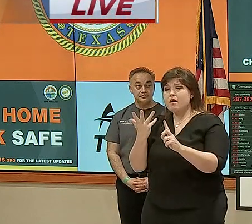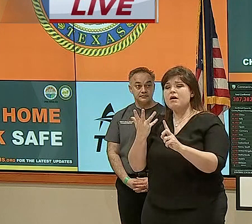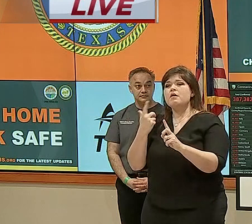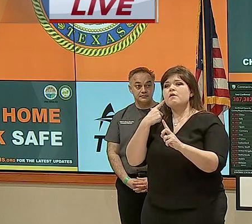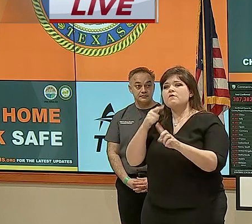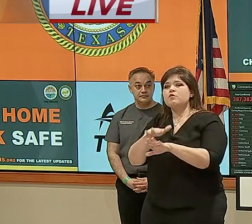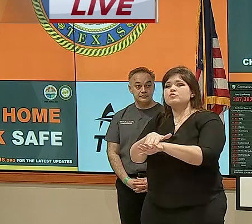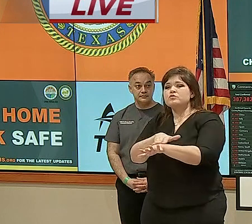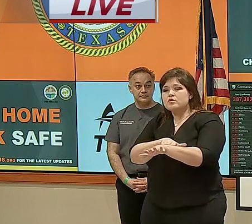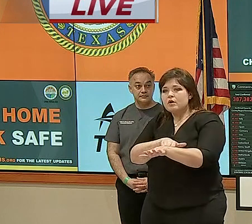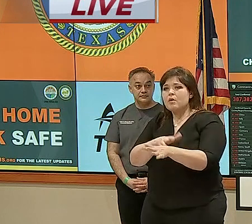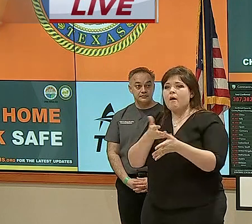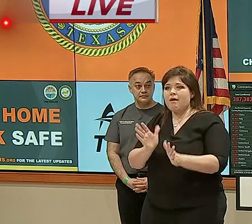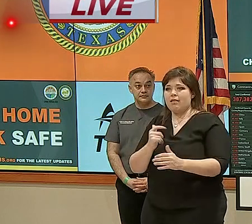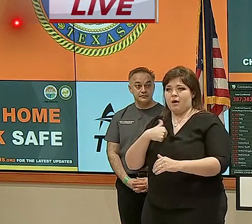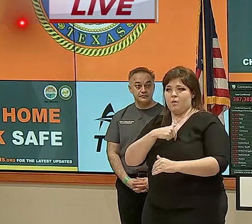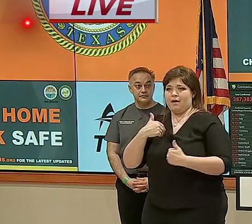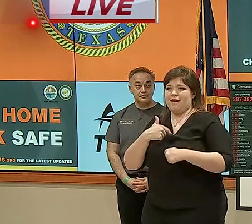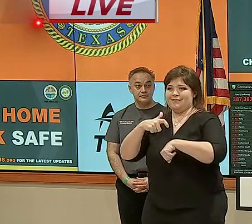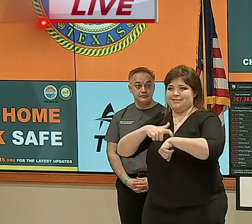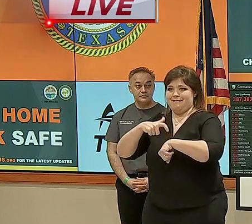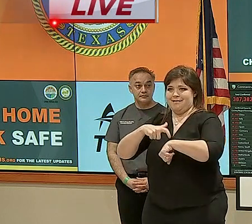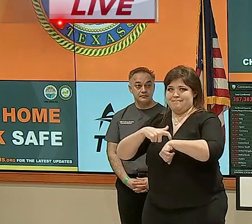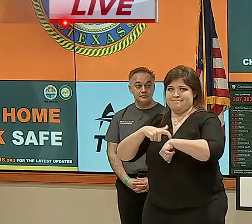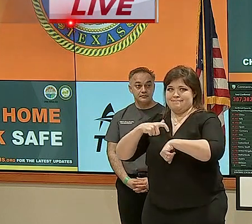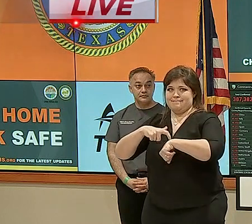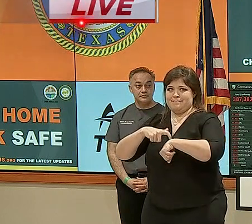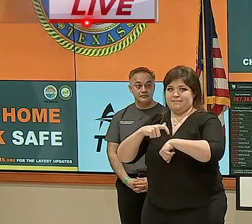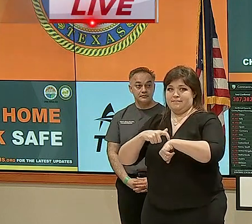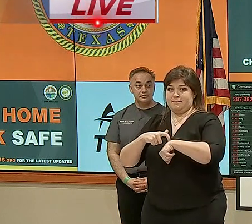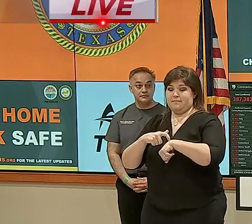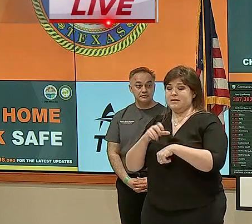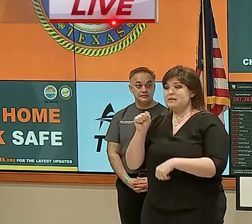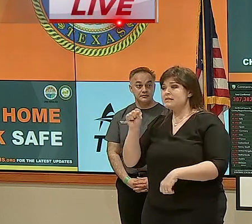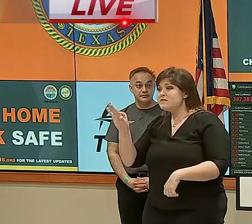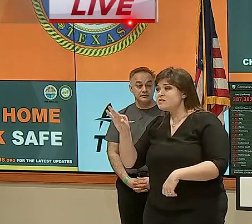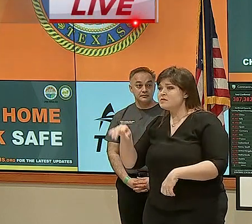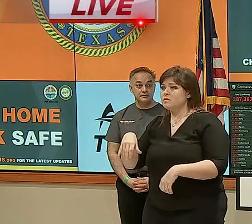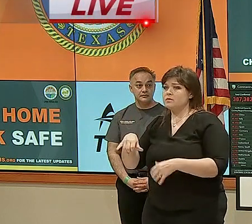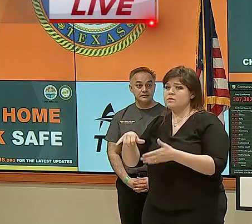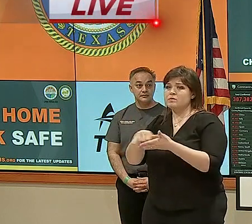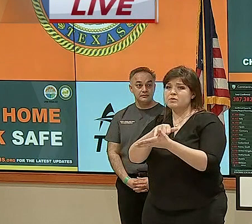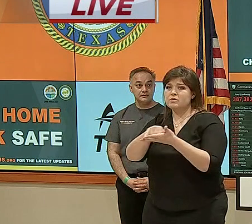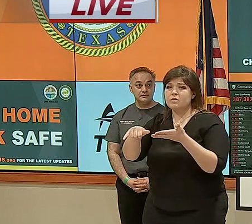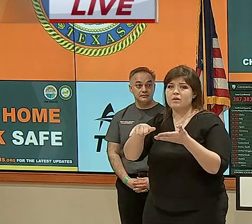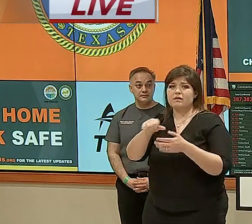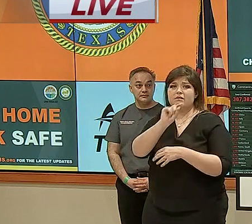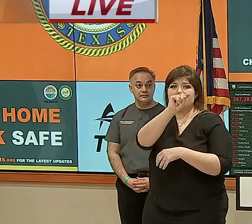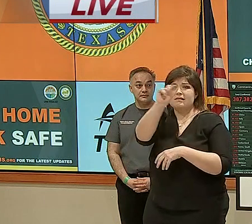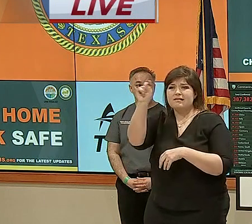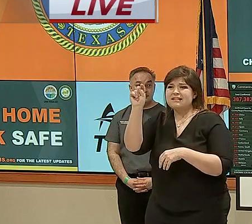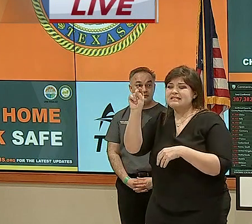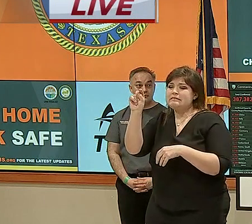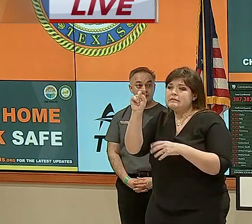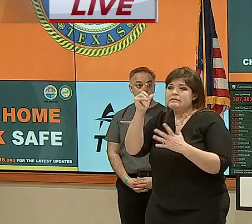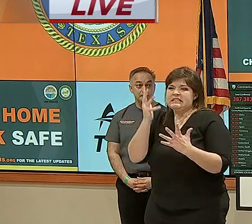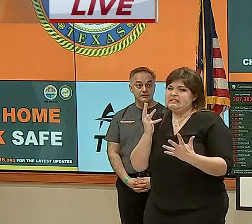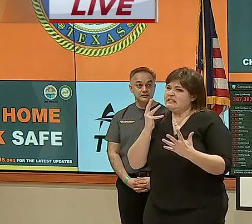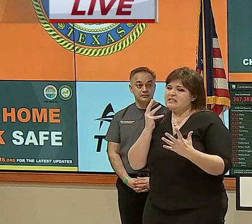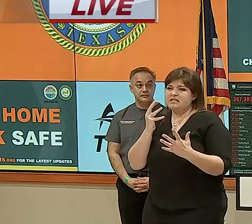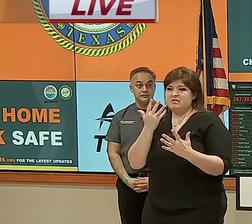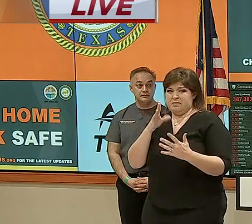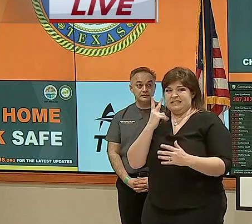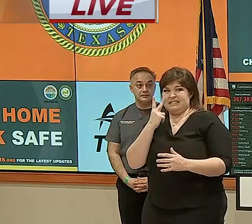New York, Seattle, and San Francisco are unfortunate examples of what can happen when this disease